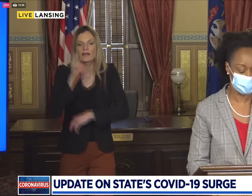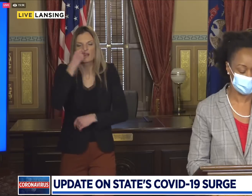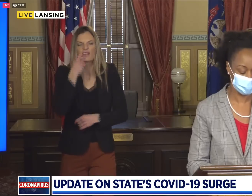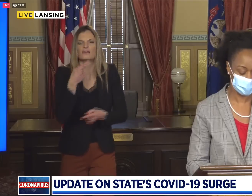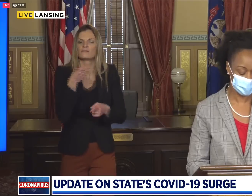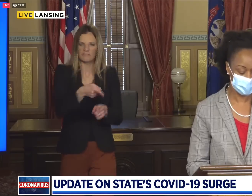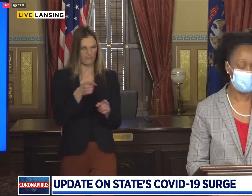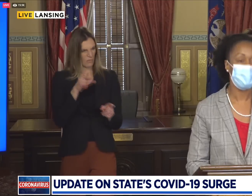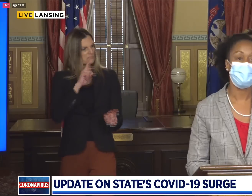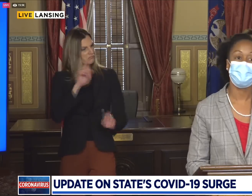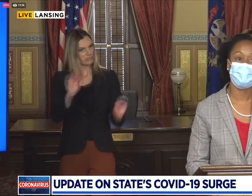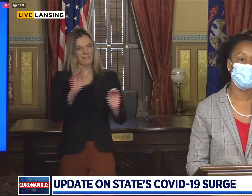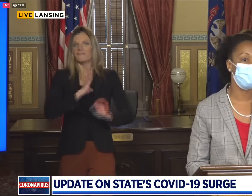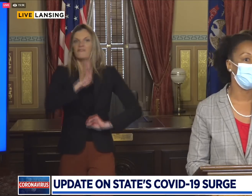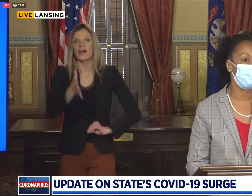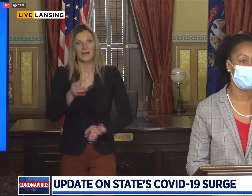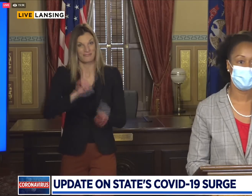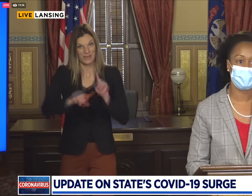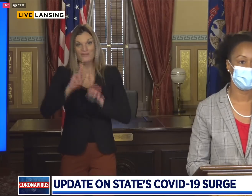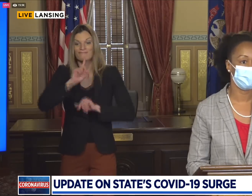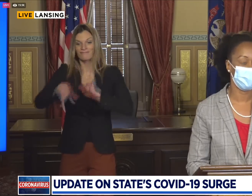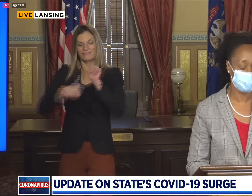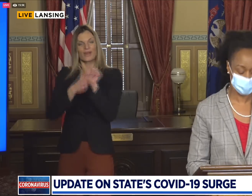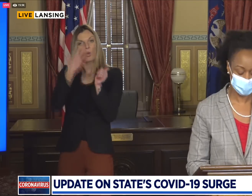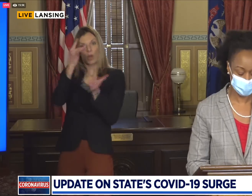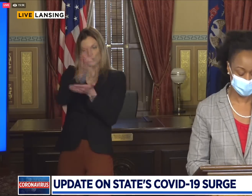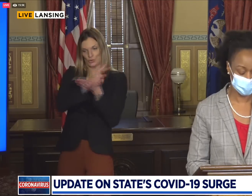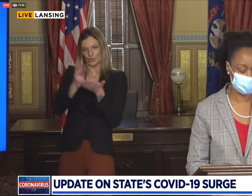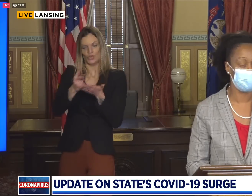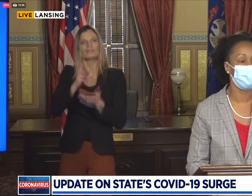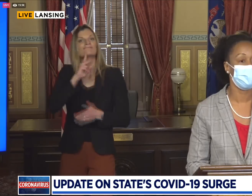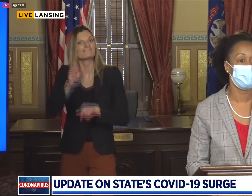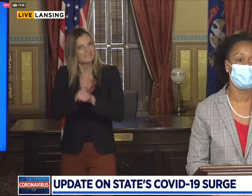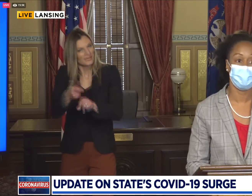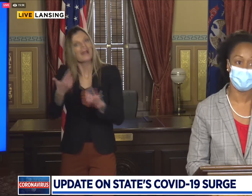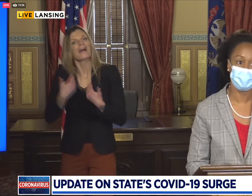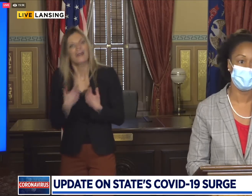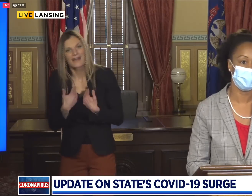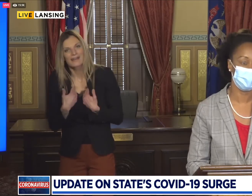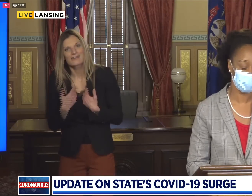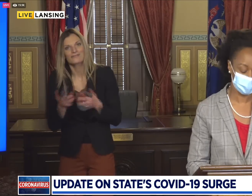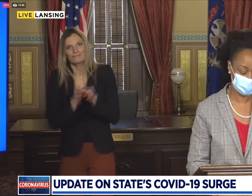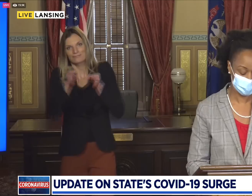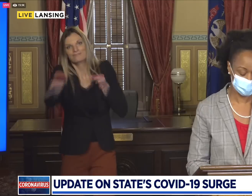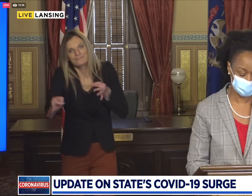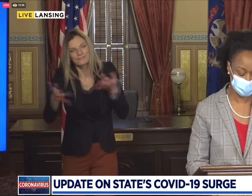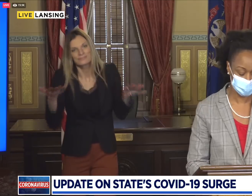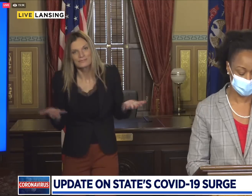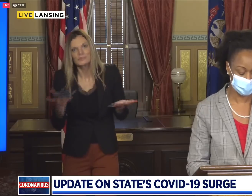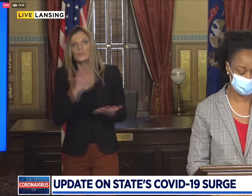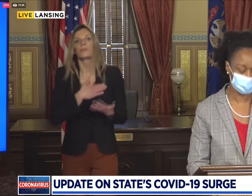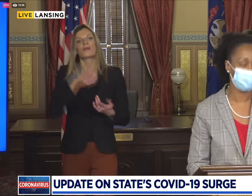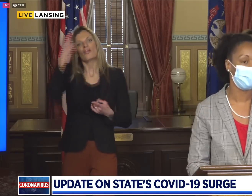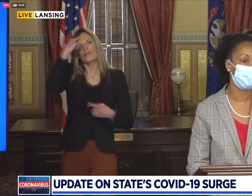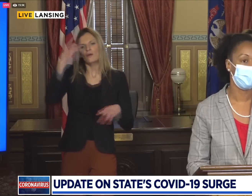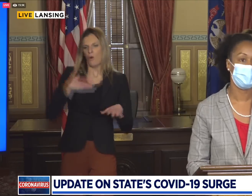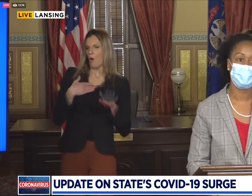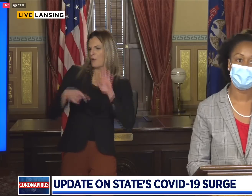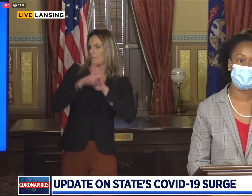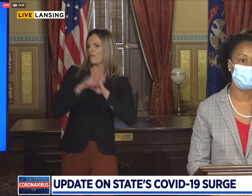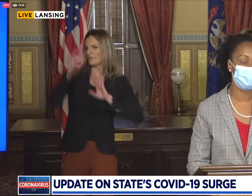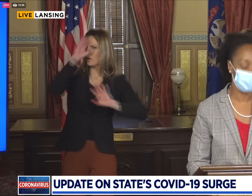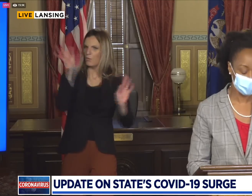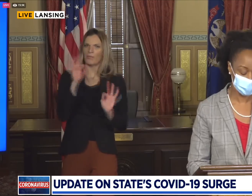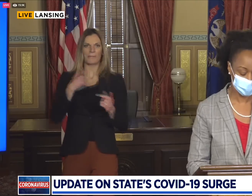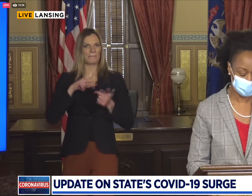be positive. So please do not have a false sense of security about one negative test before you travel.